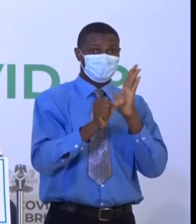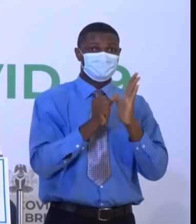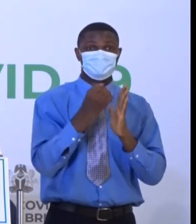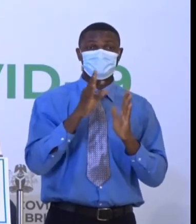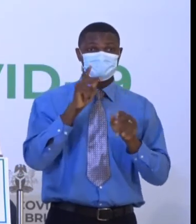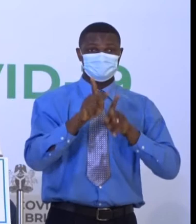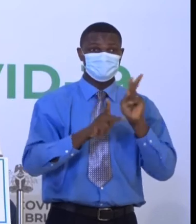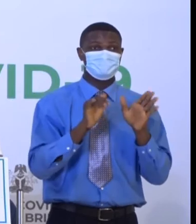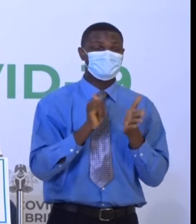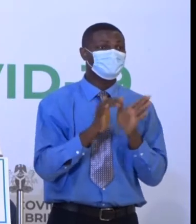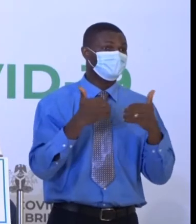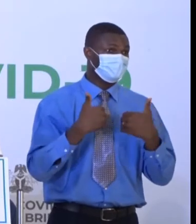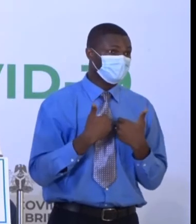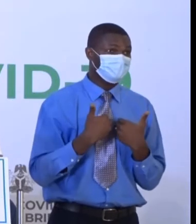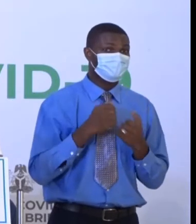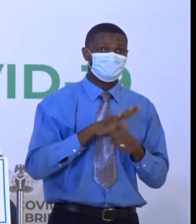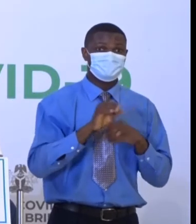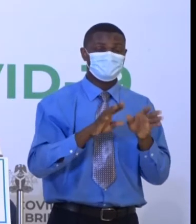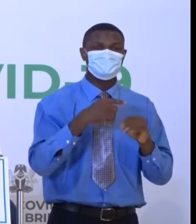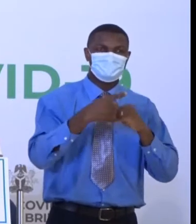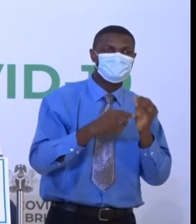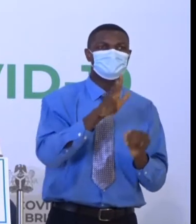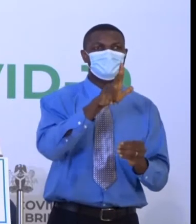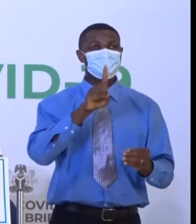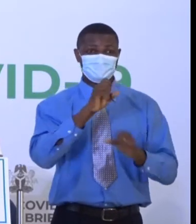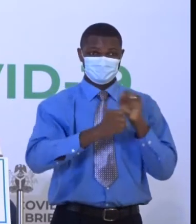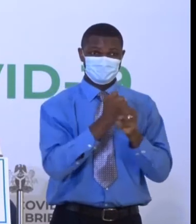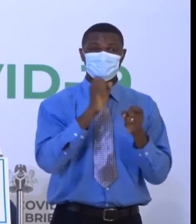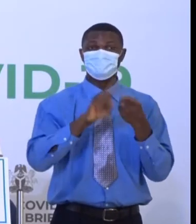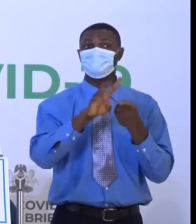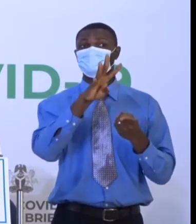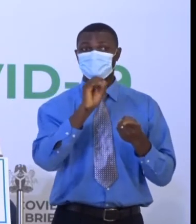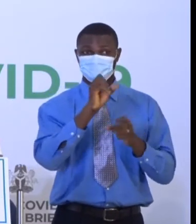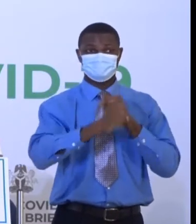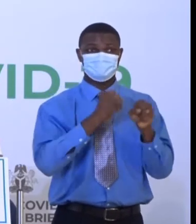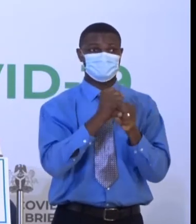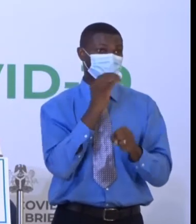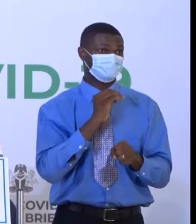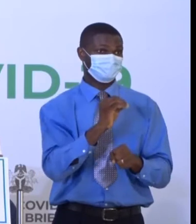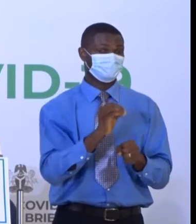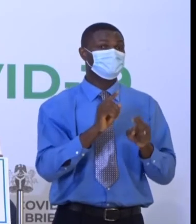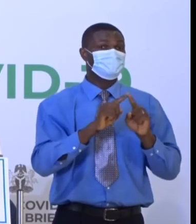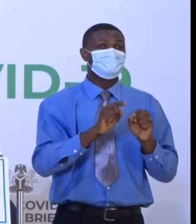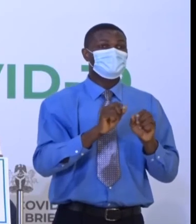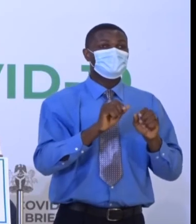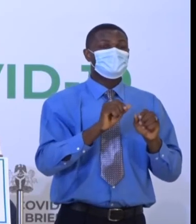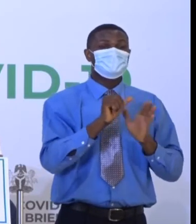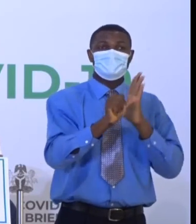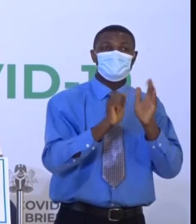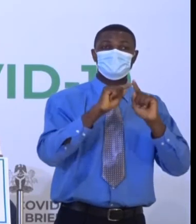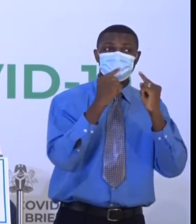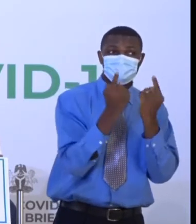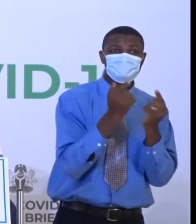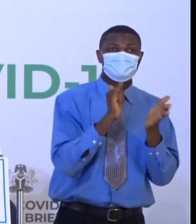and 40, and those are the active age group. But the age group with the highest fatality are 50 and